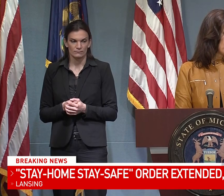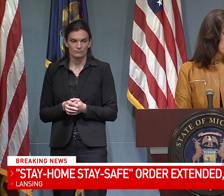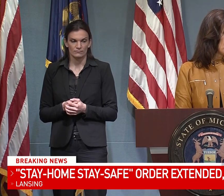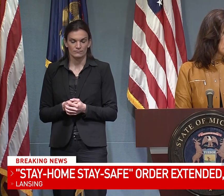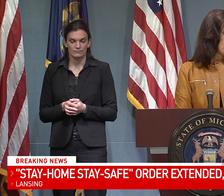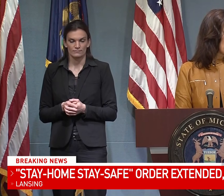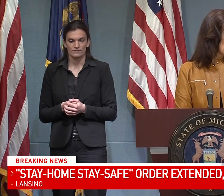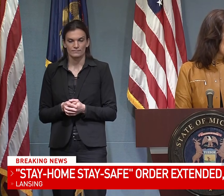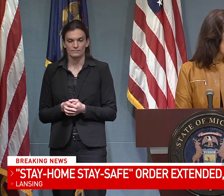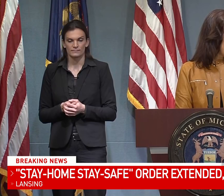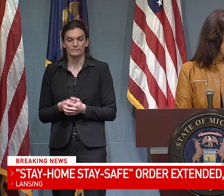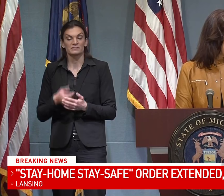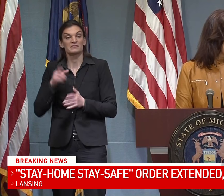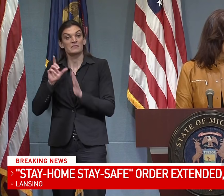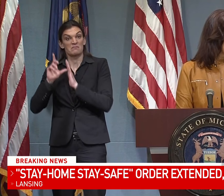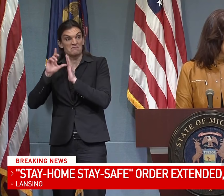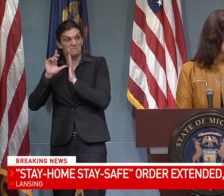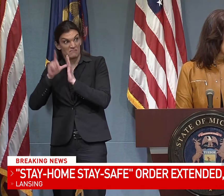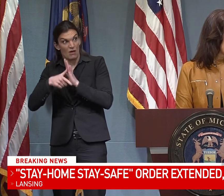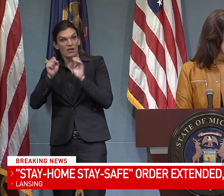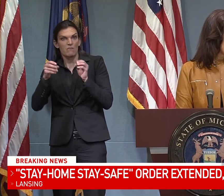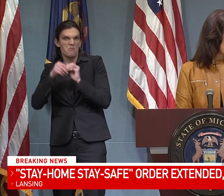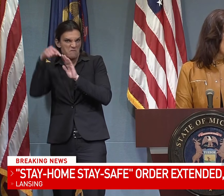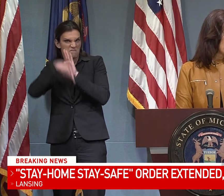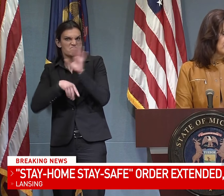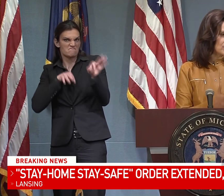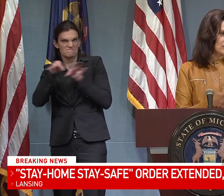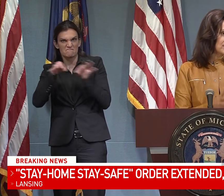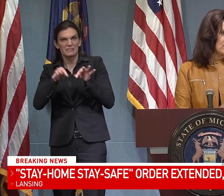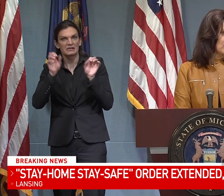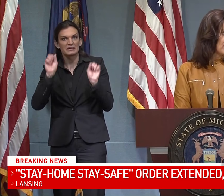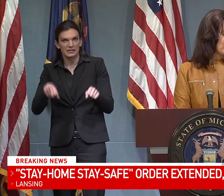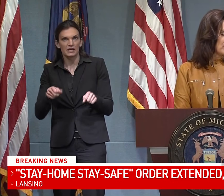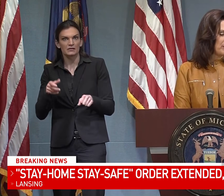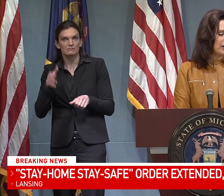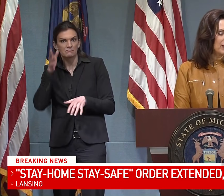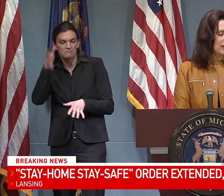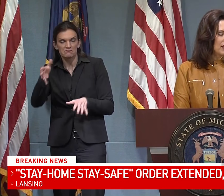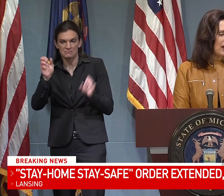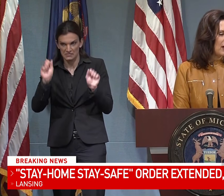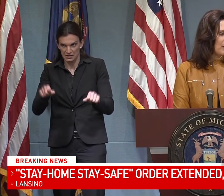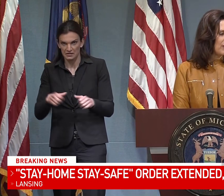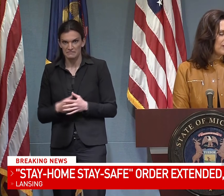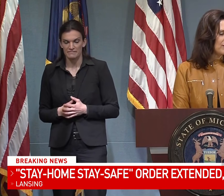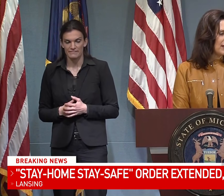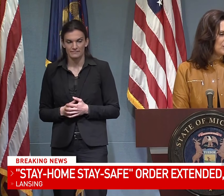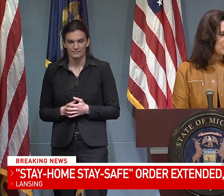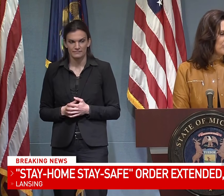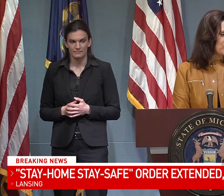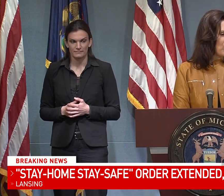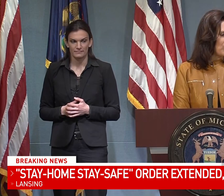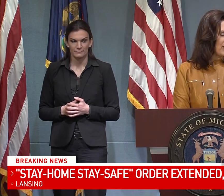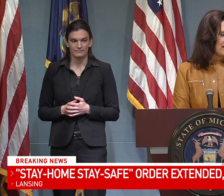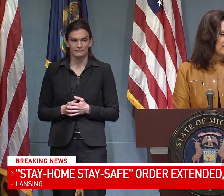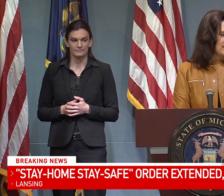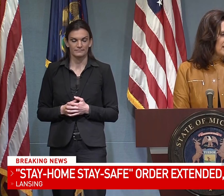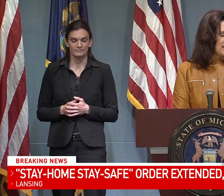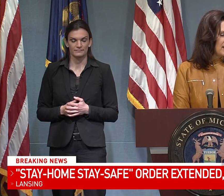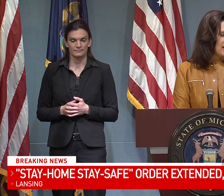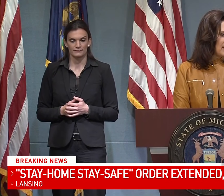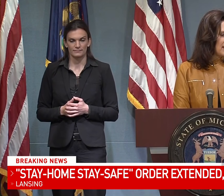thorough follow-up on that if you would like that, and certainly share it with everyone. But I do know